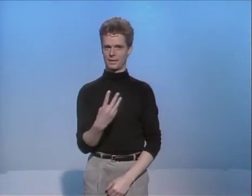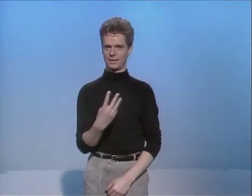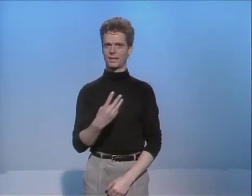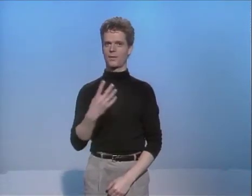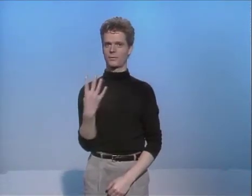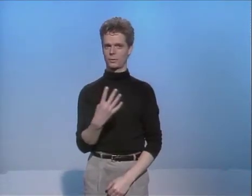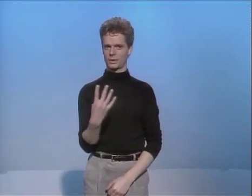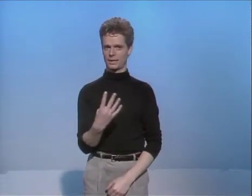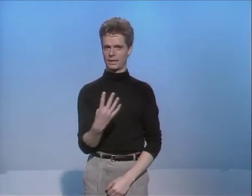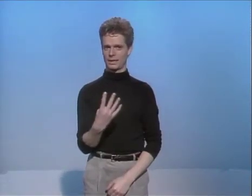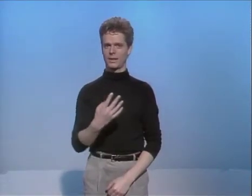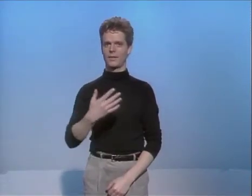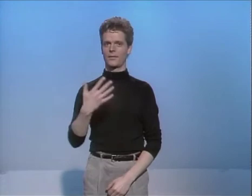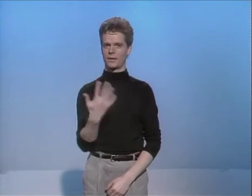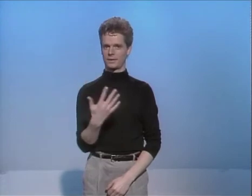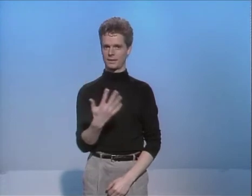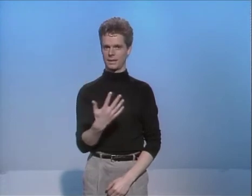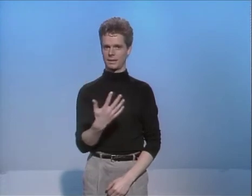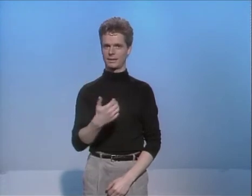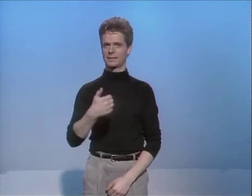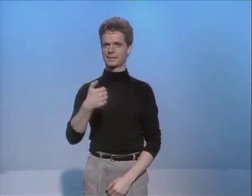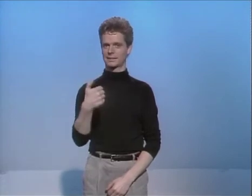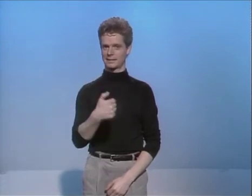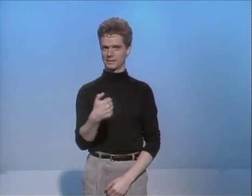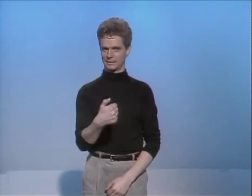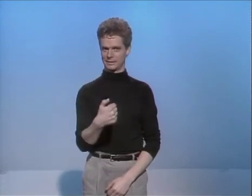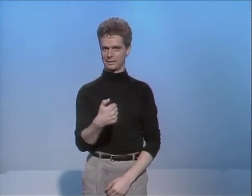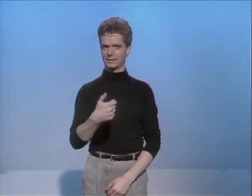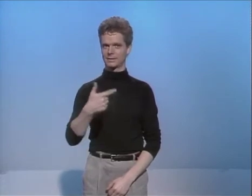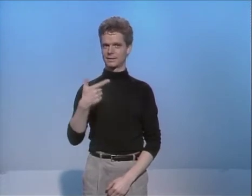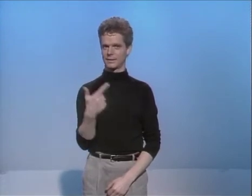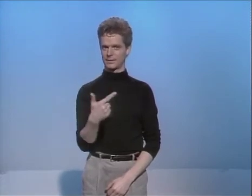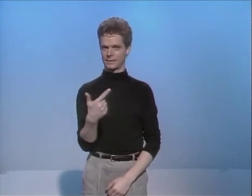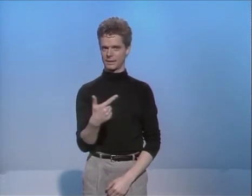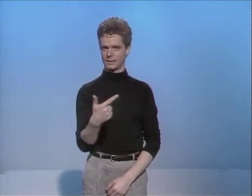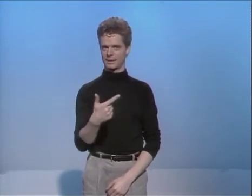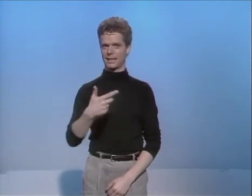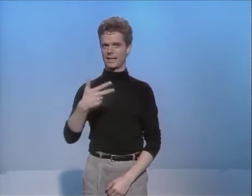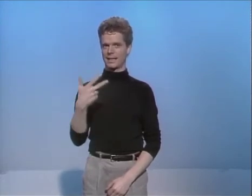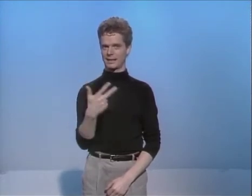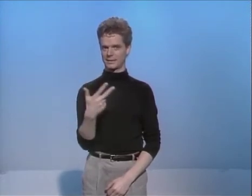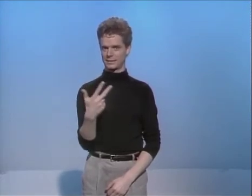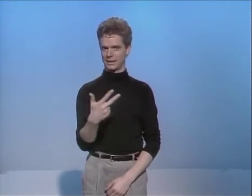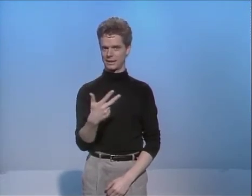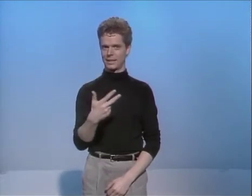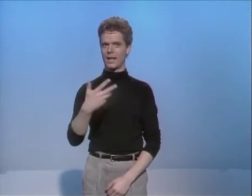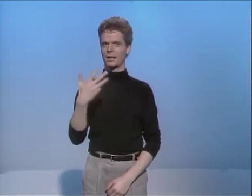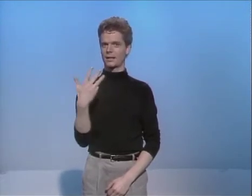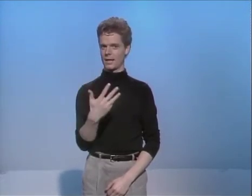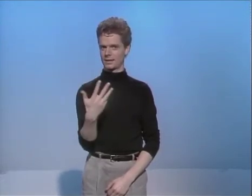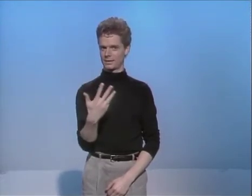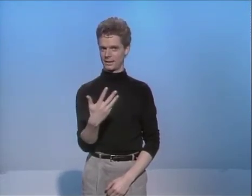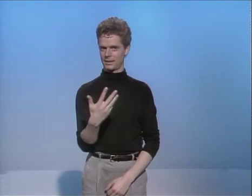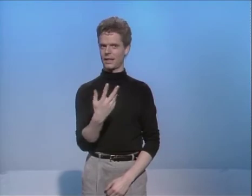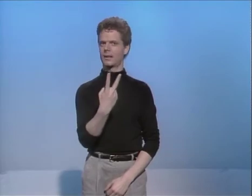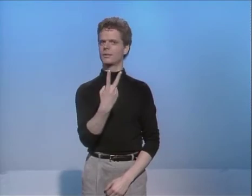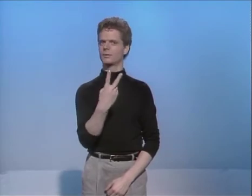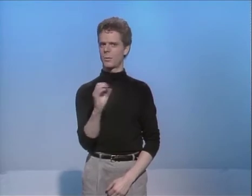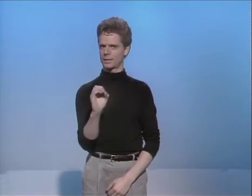13, 14, 15, 16, 17, 18, 19,